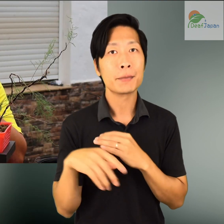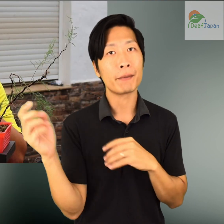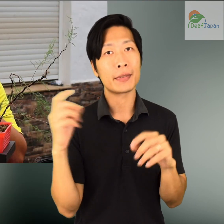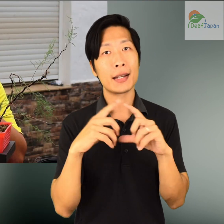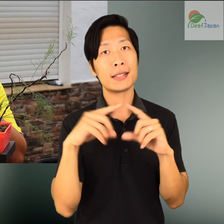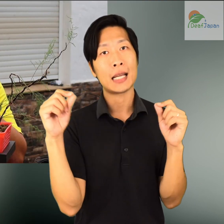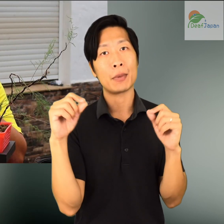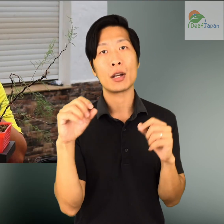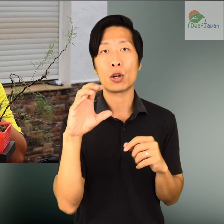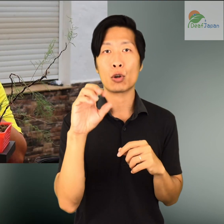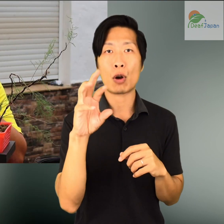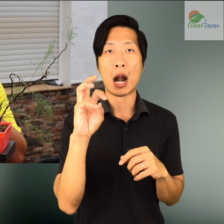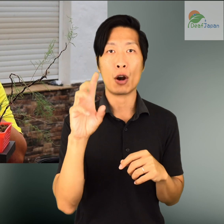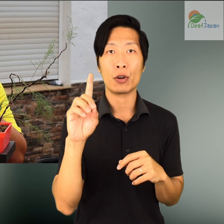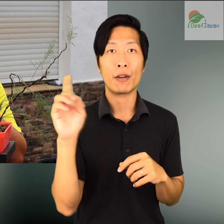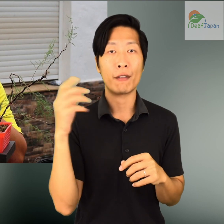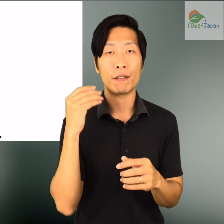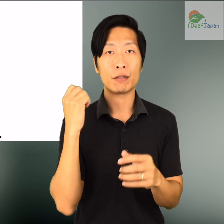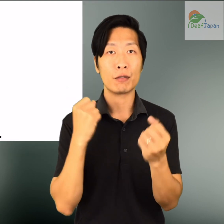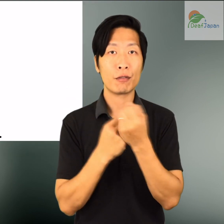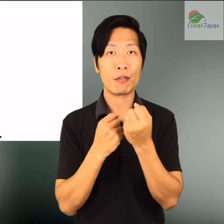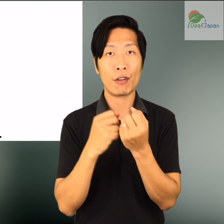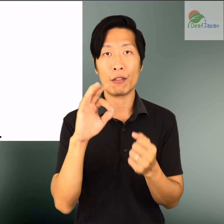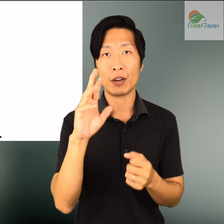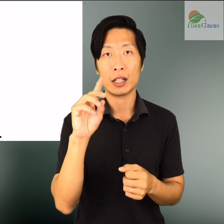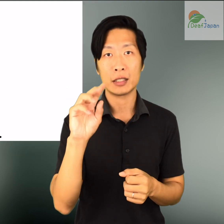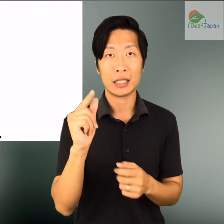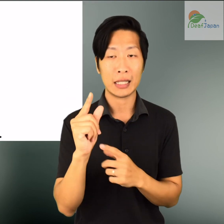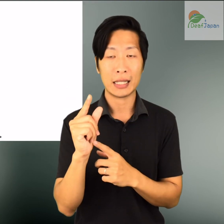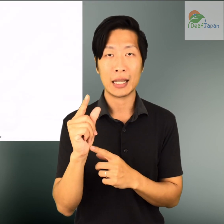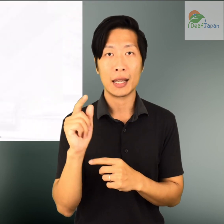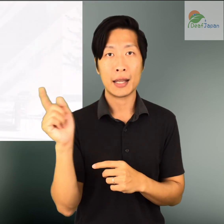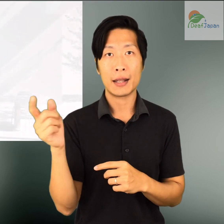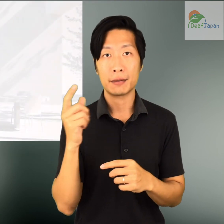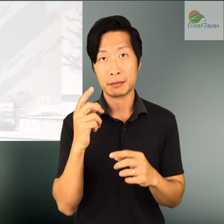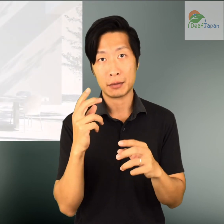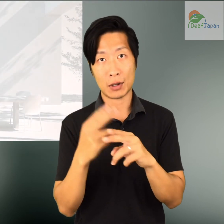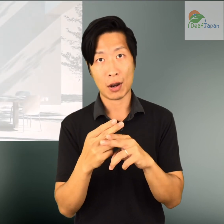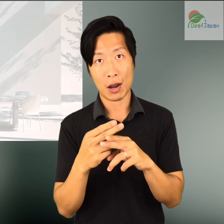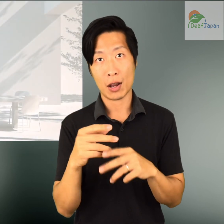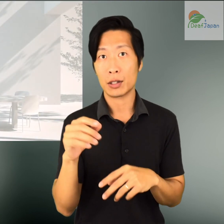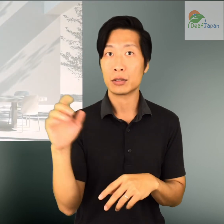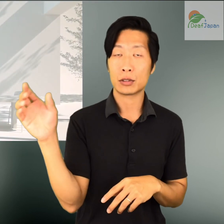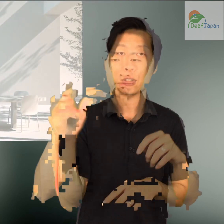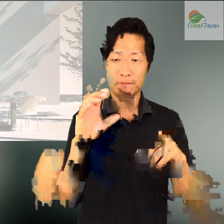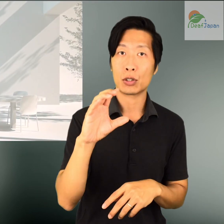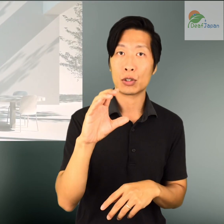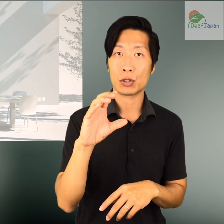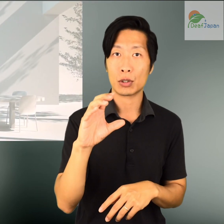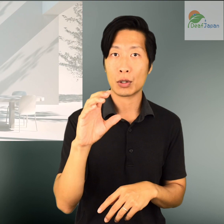little plants alive in the first place. A Japanese crowdfunding project under the name